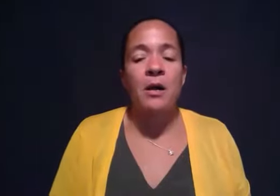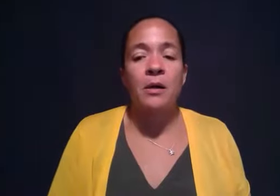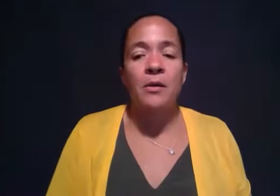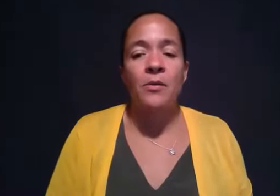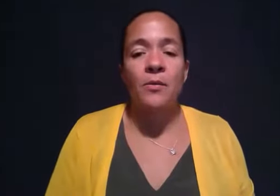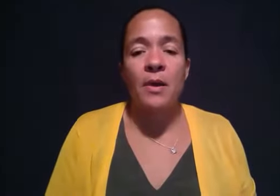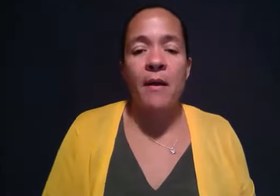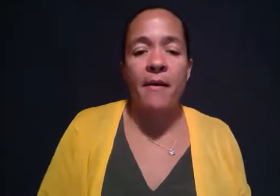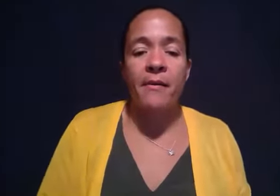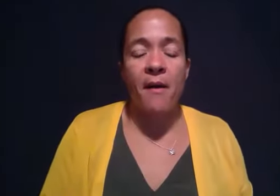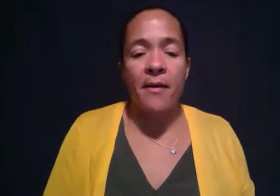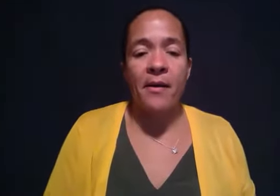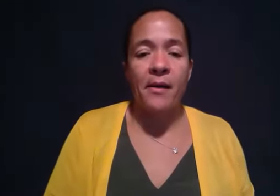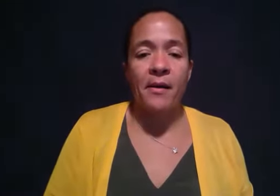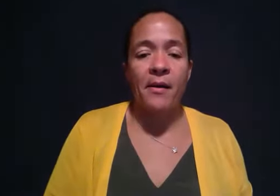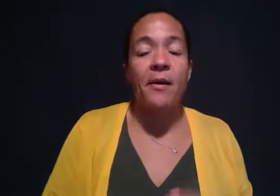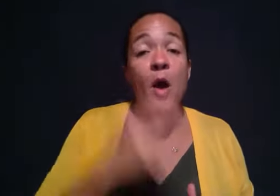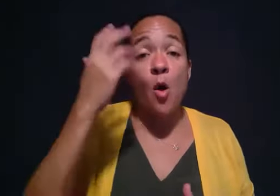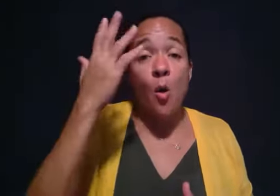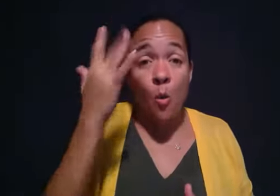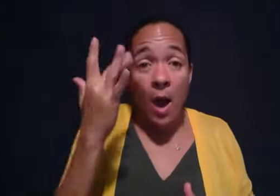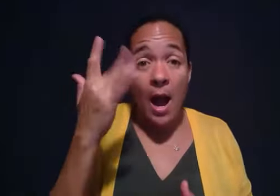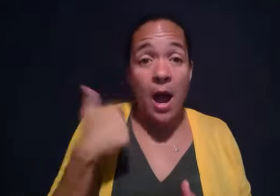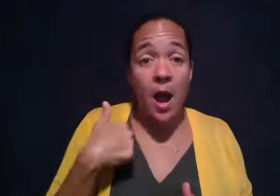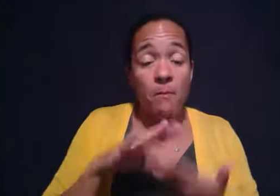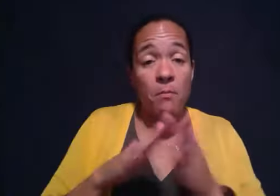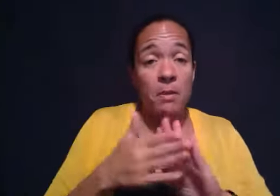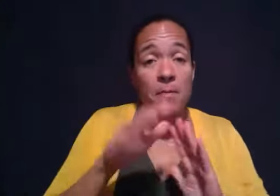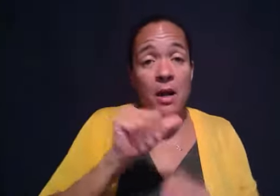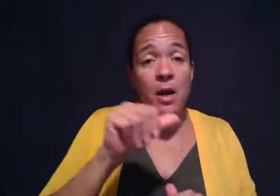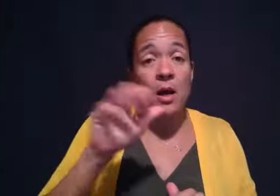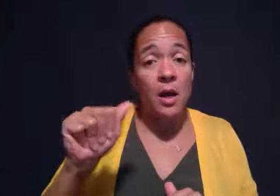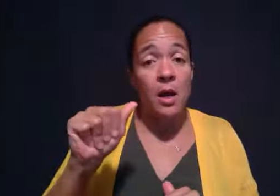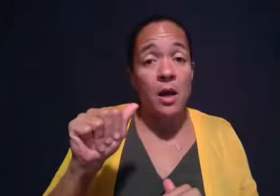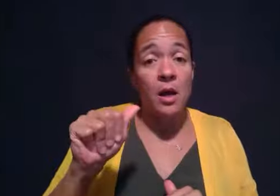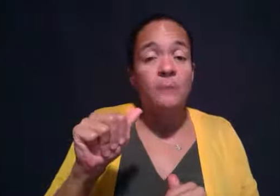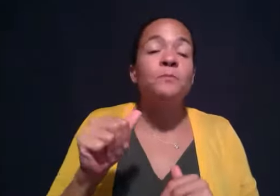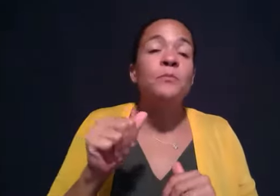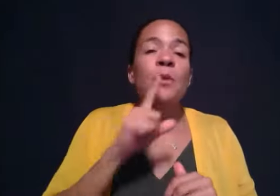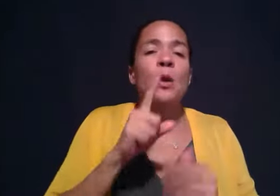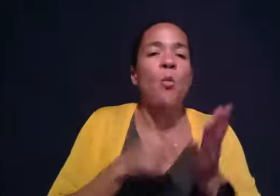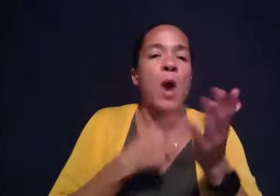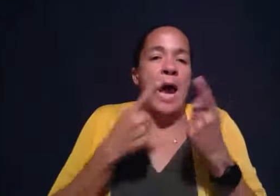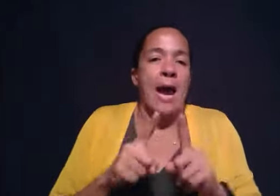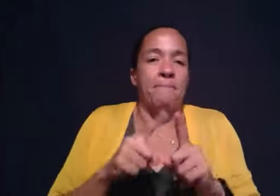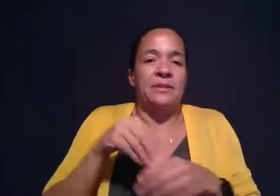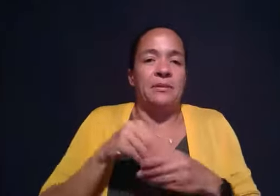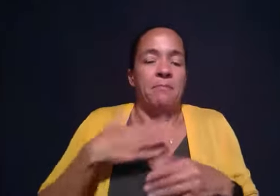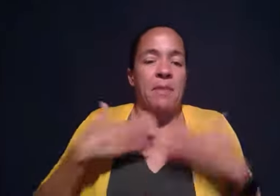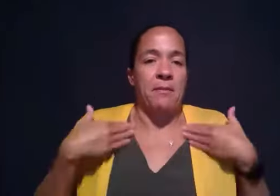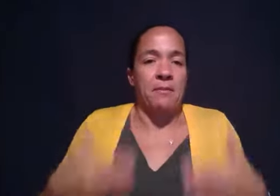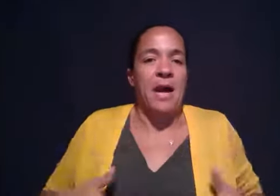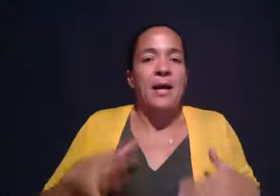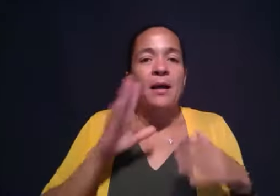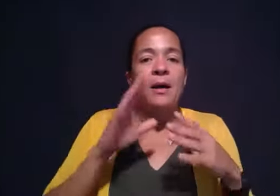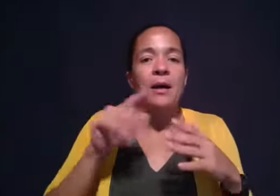so the reason that I'm an alcoholic is what happens when I put alcohol in my body. And it's explained in masterly detail in the doctor's opinion. And